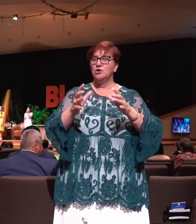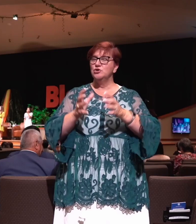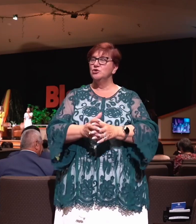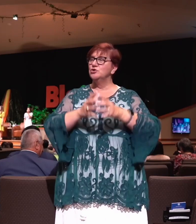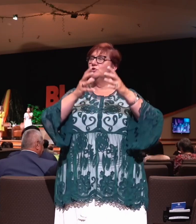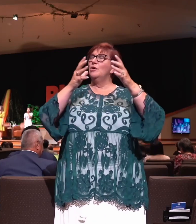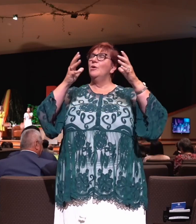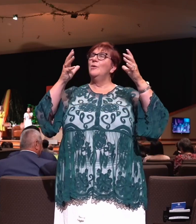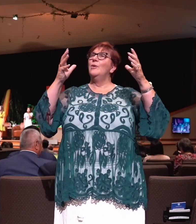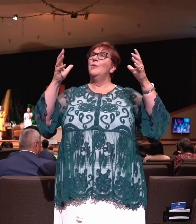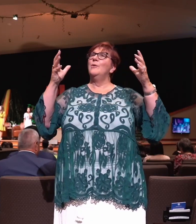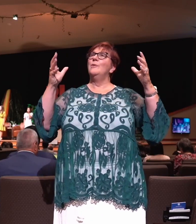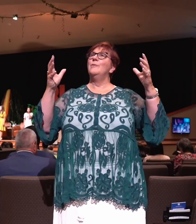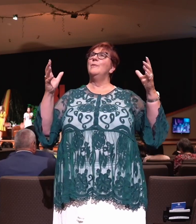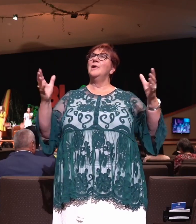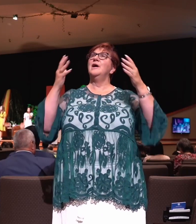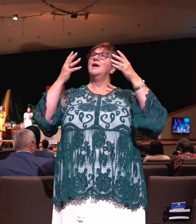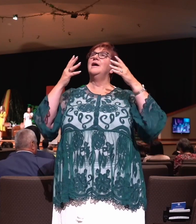what he's